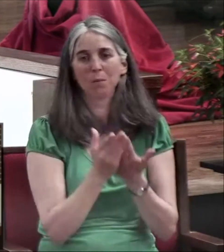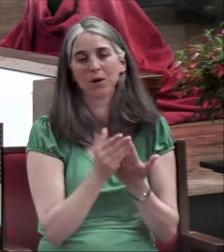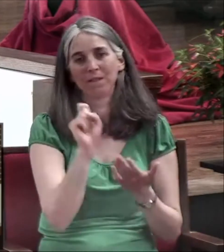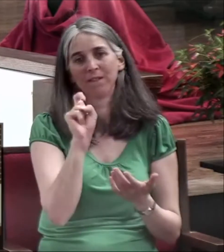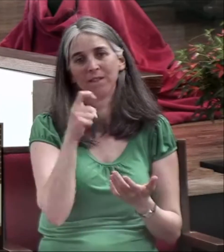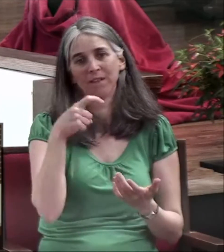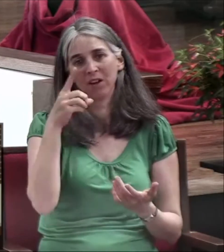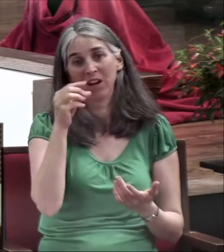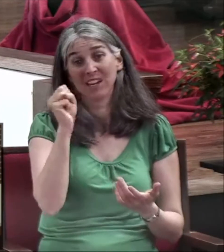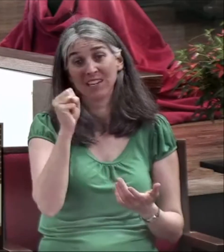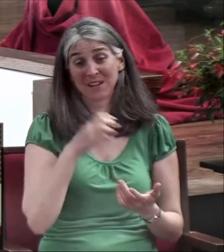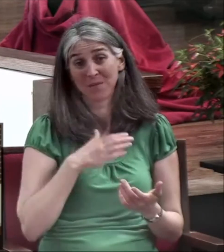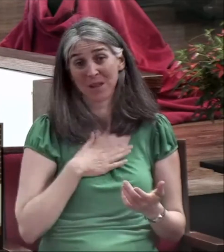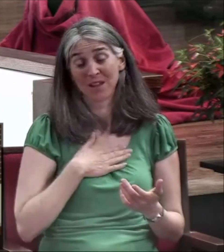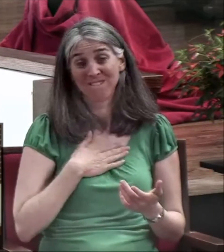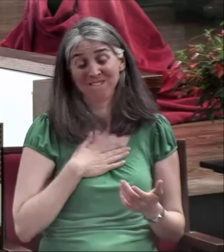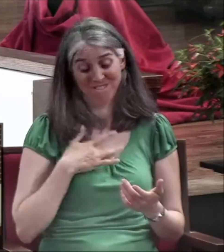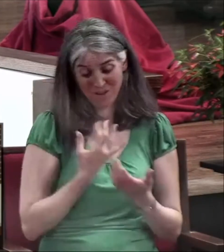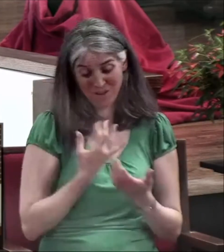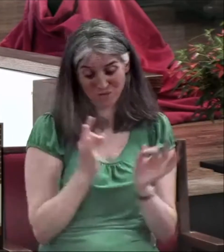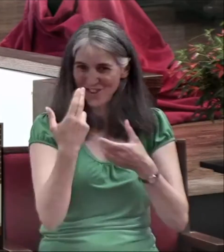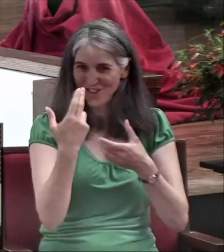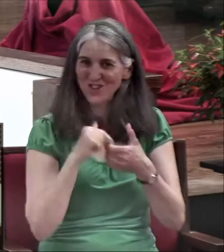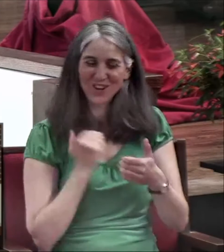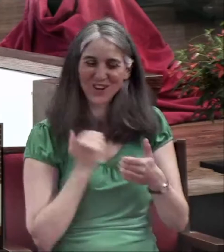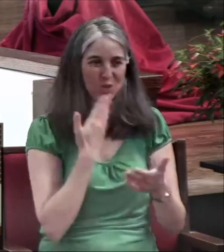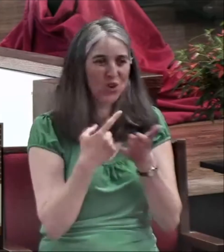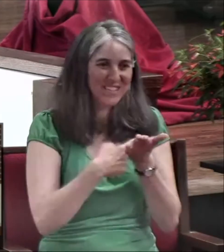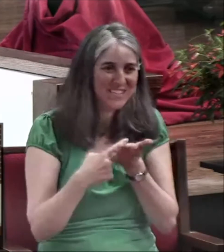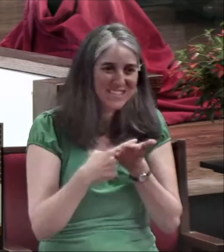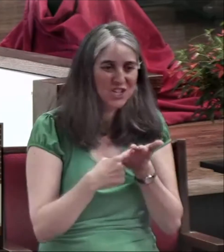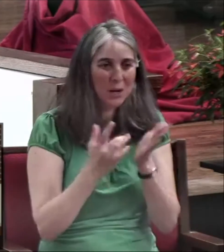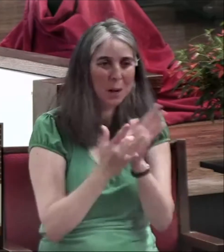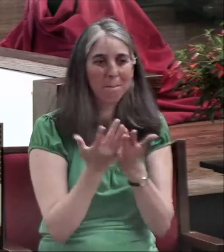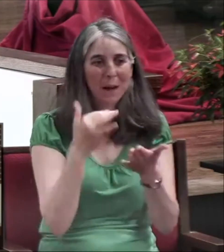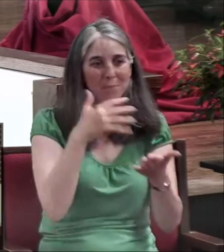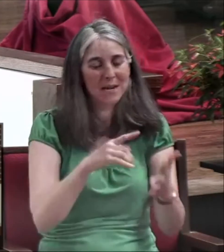feel free to join us. It's a very good discussion, and we start at 7, and we end